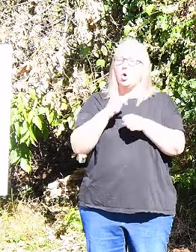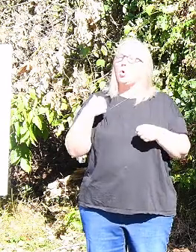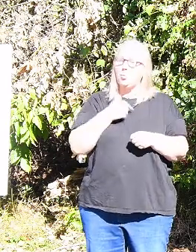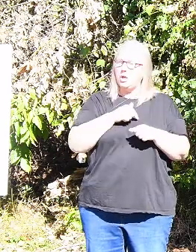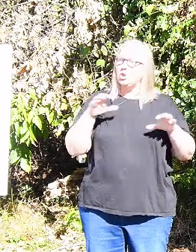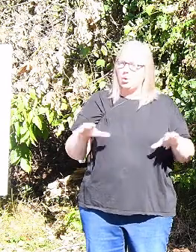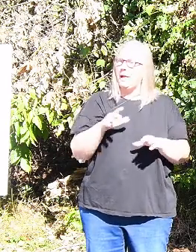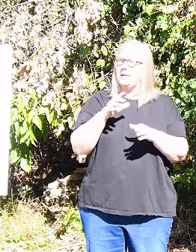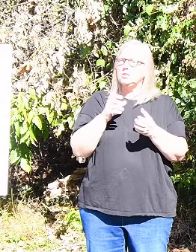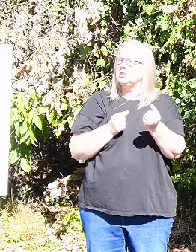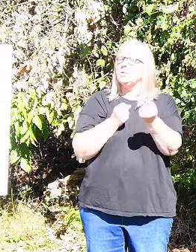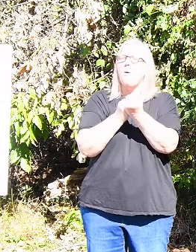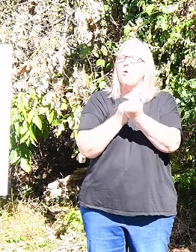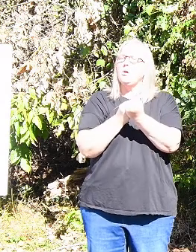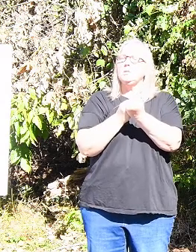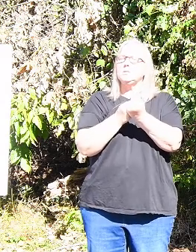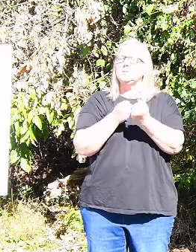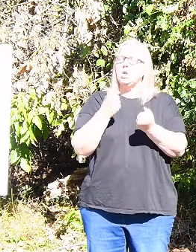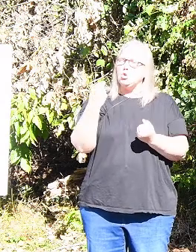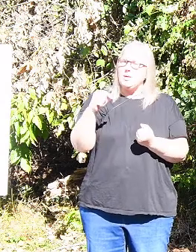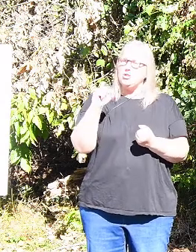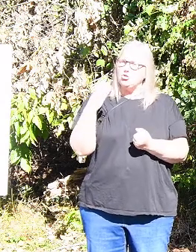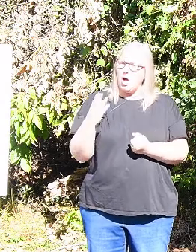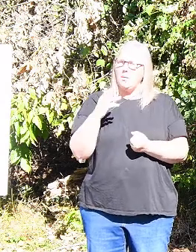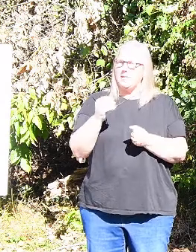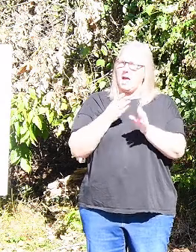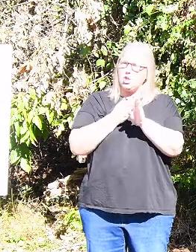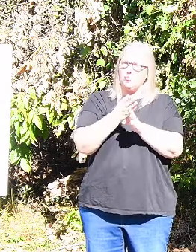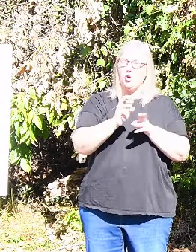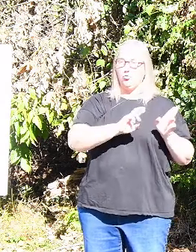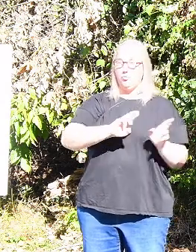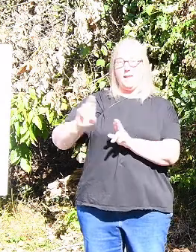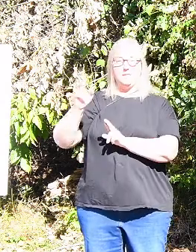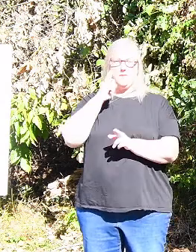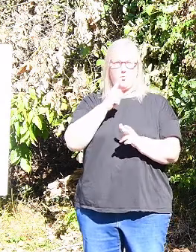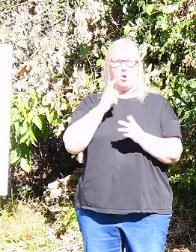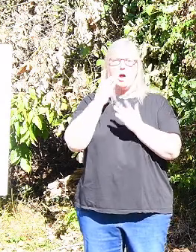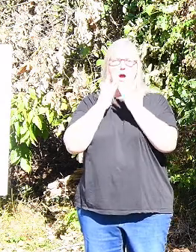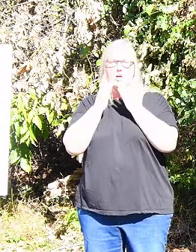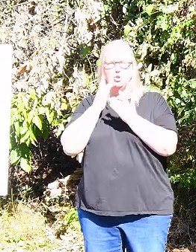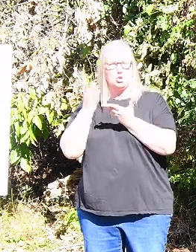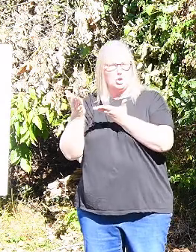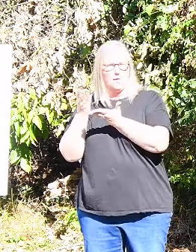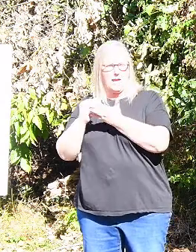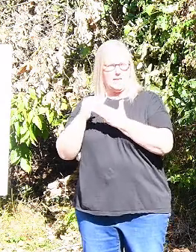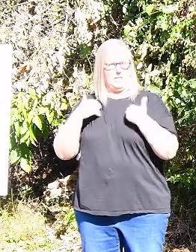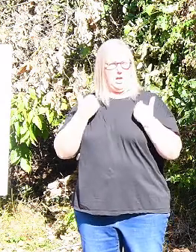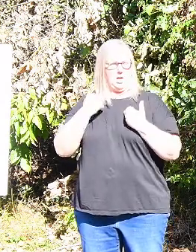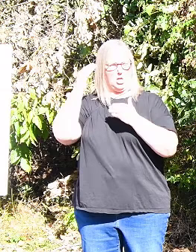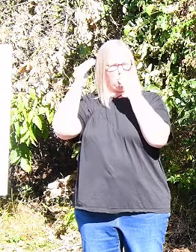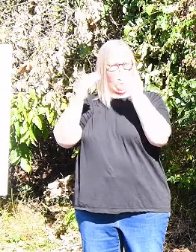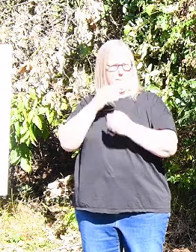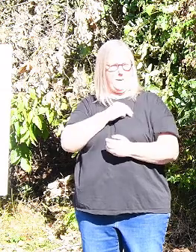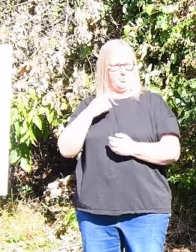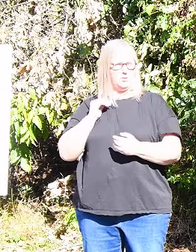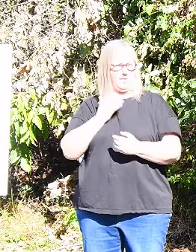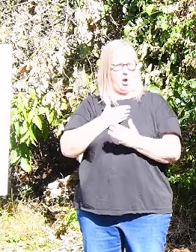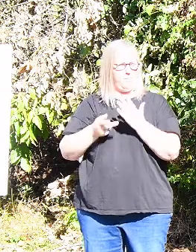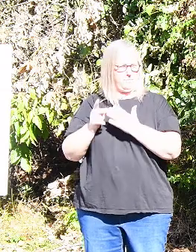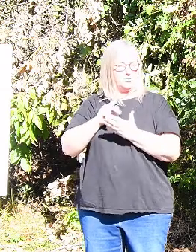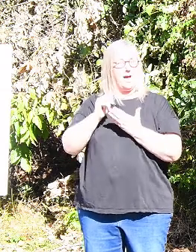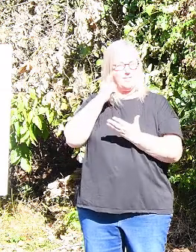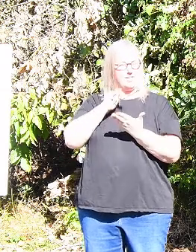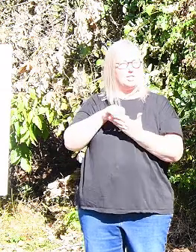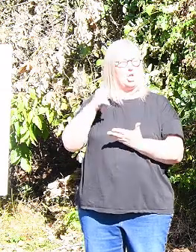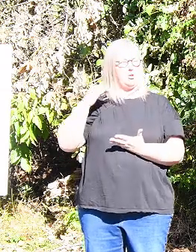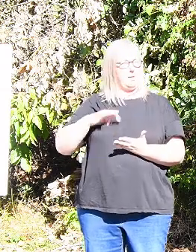doing is supporting green jobs and career readiness for underserved and young adult members of our population. I think that's another benefit